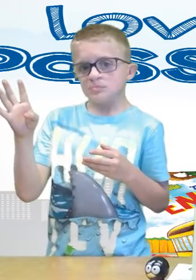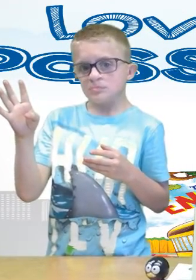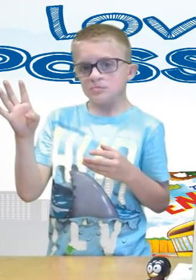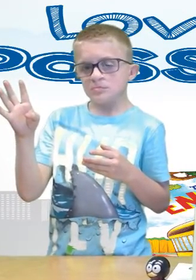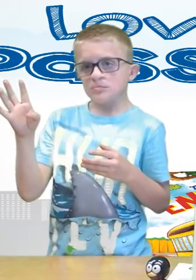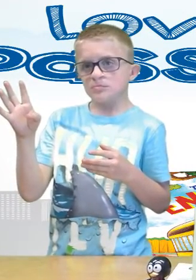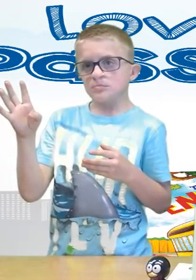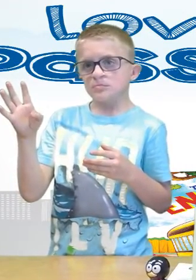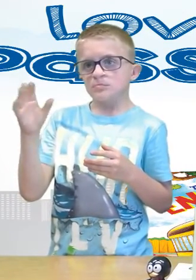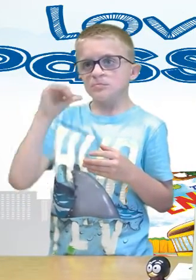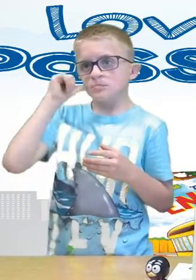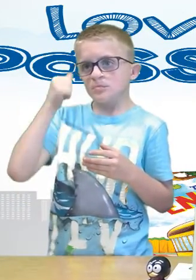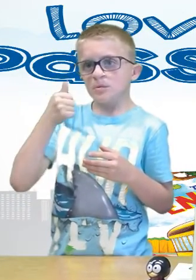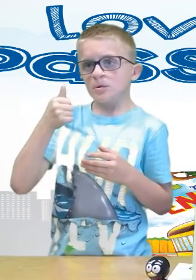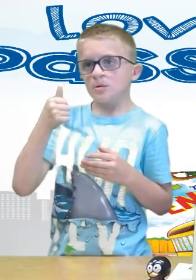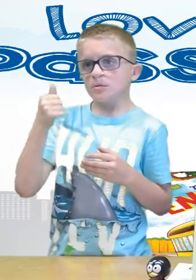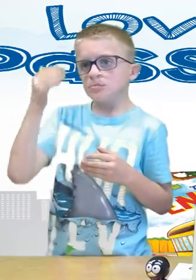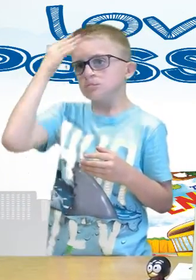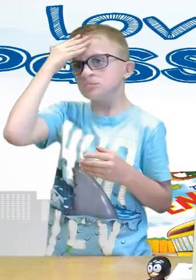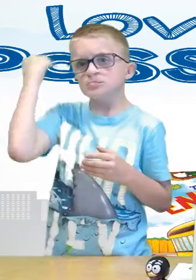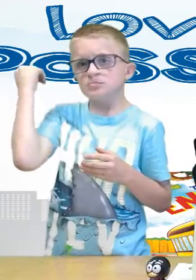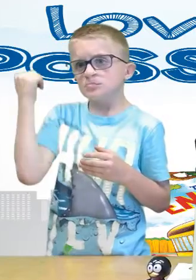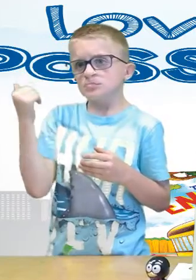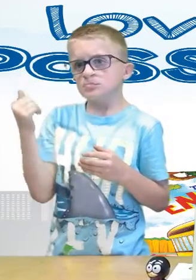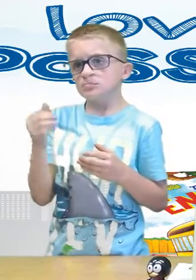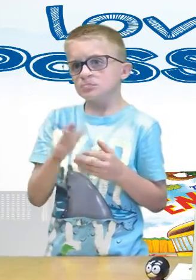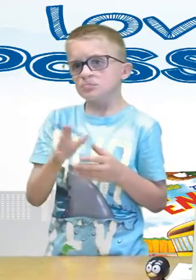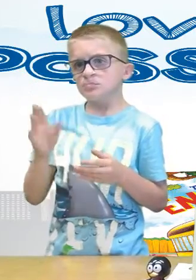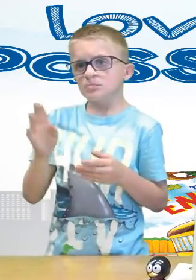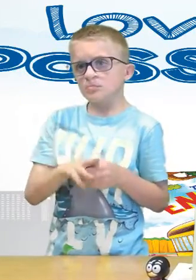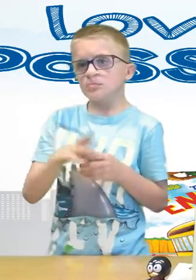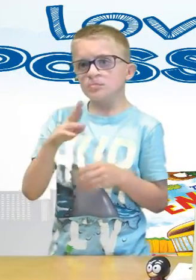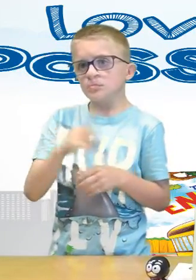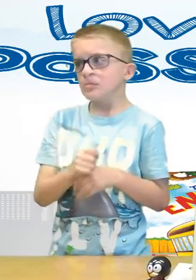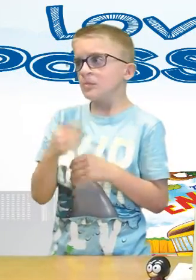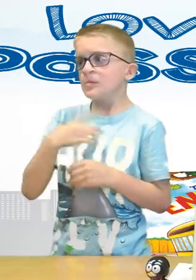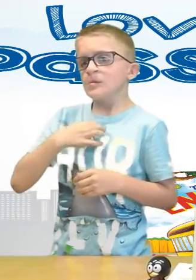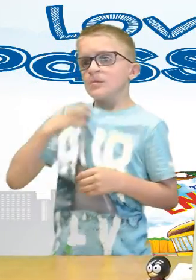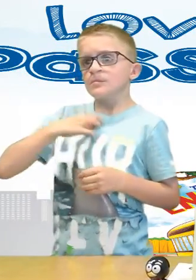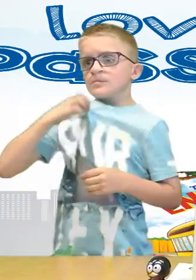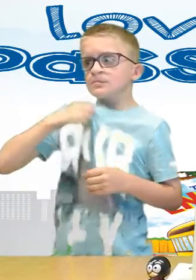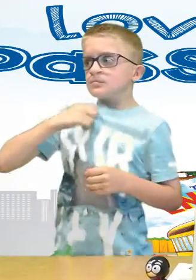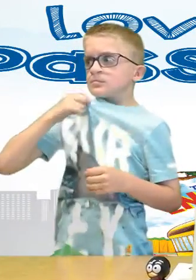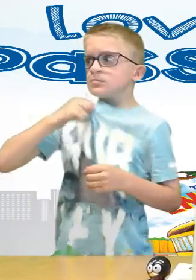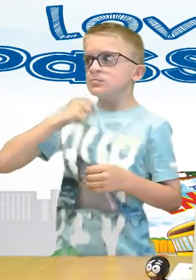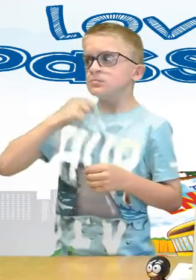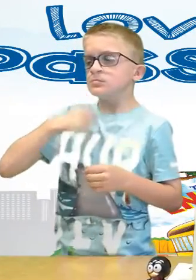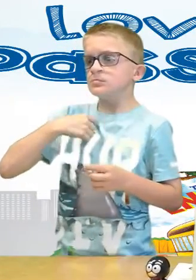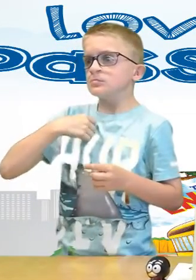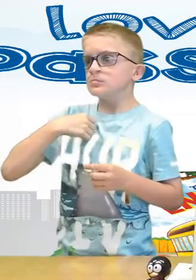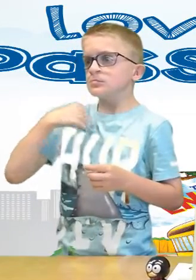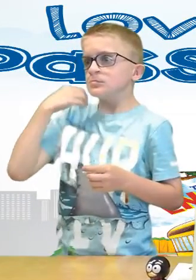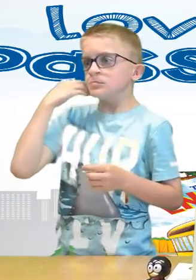Tomorrow, don't forget to wear your Raymond Temple t-shirts to show school spirit.